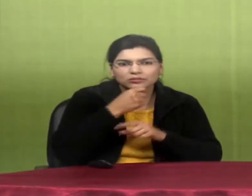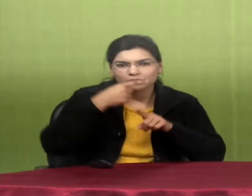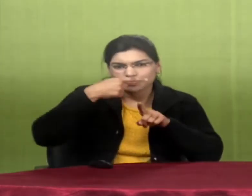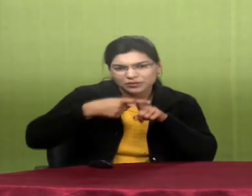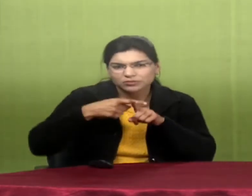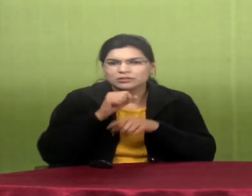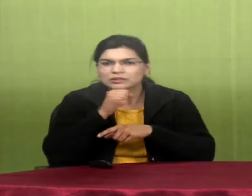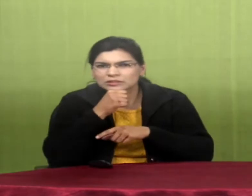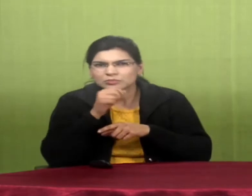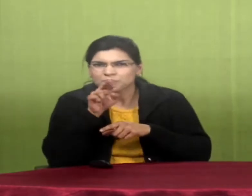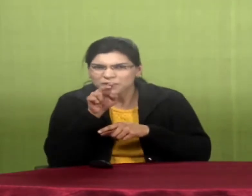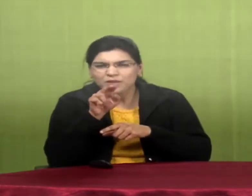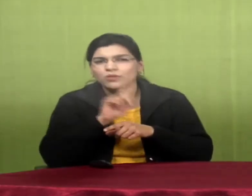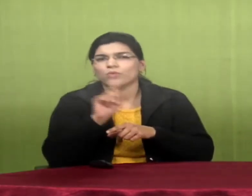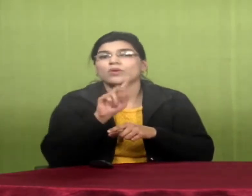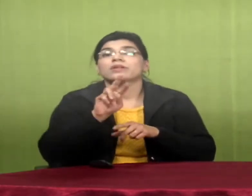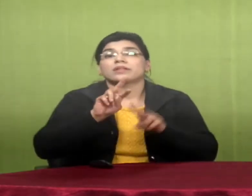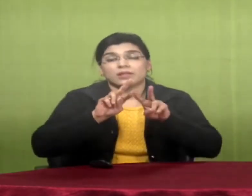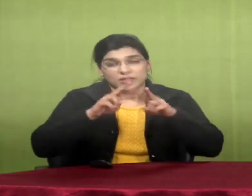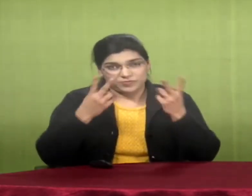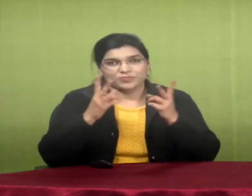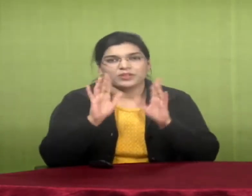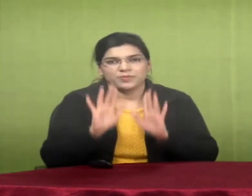ages and ages.